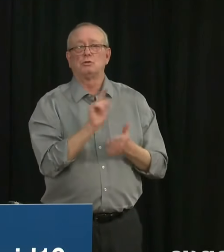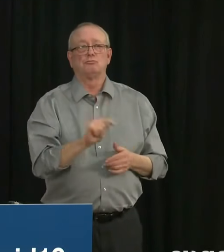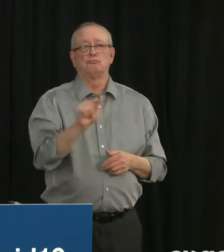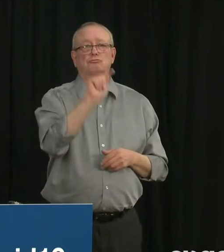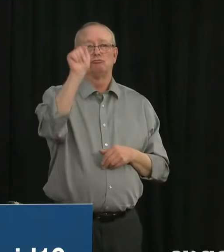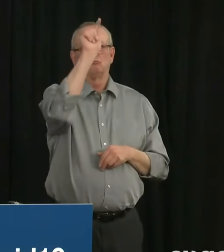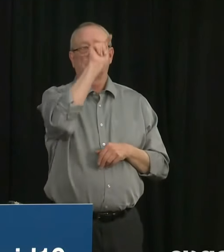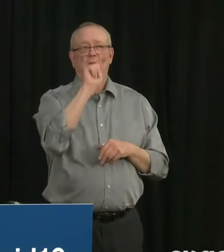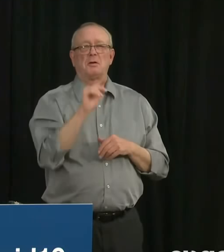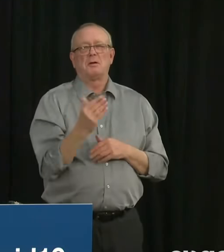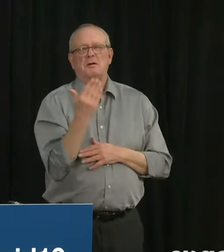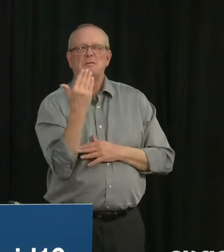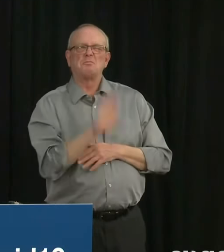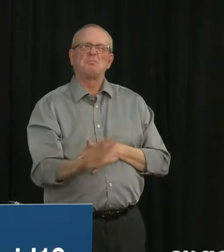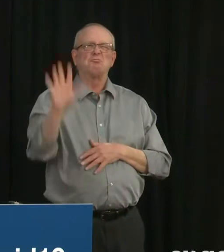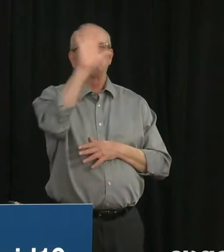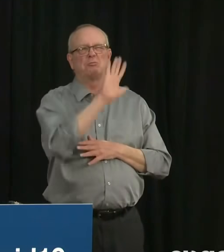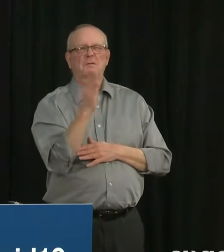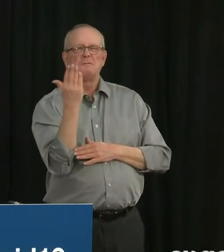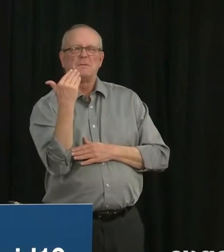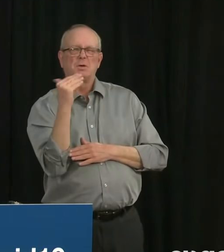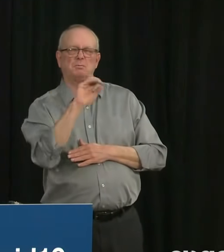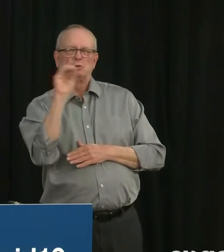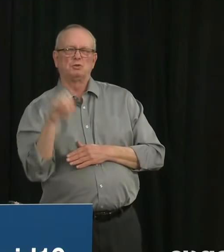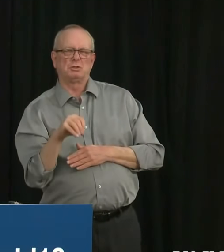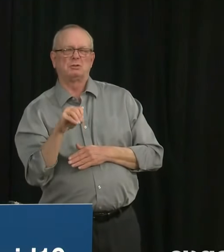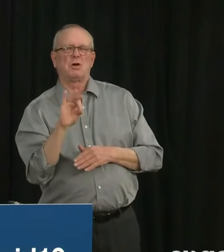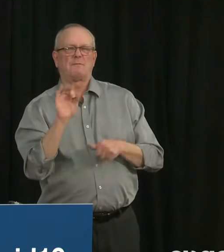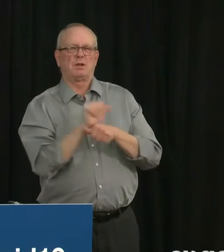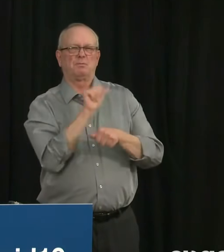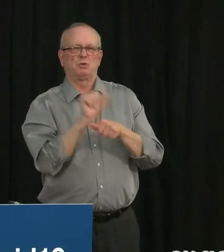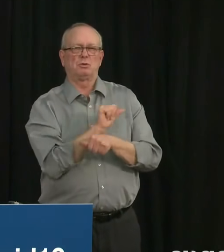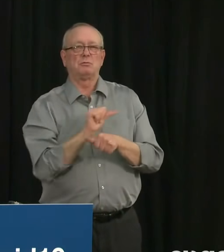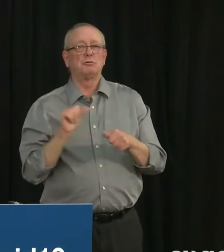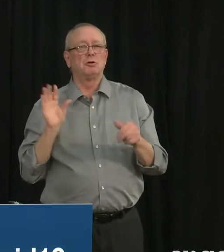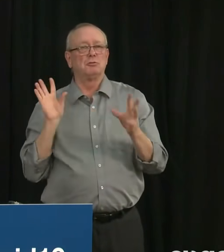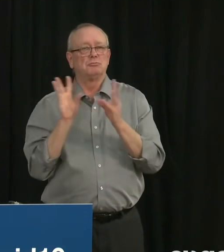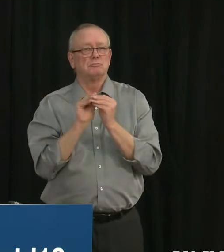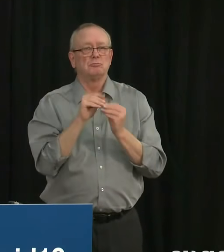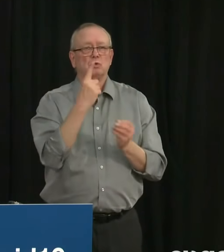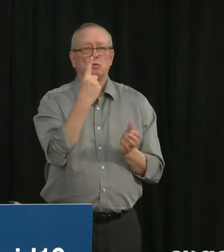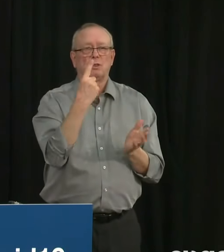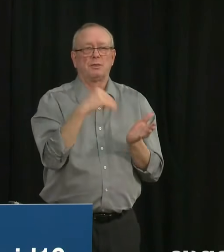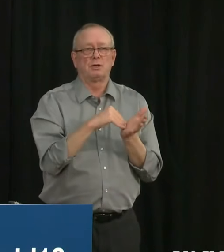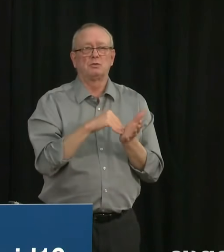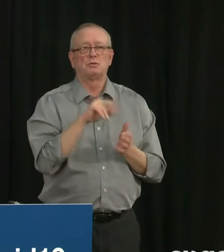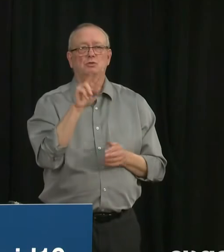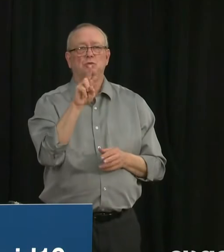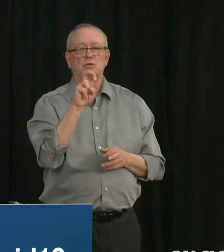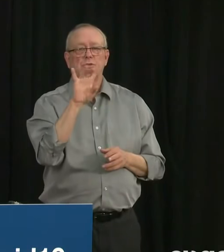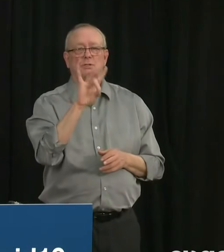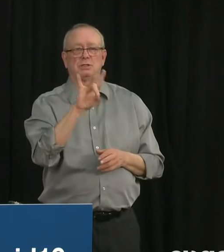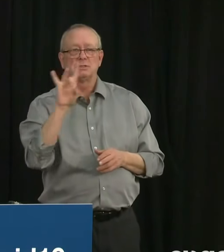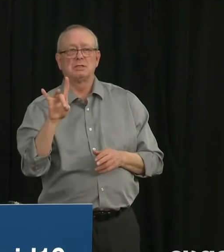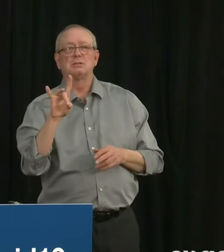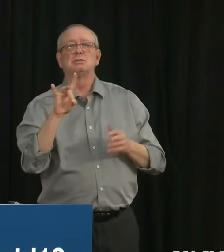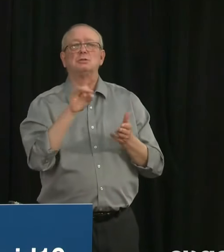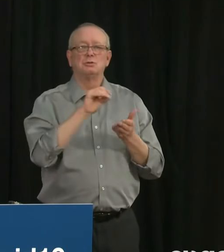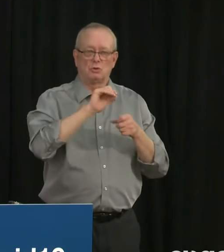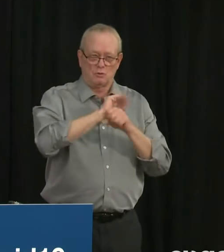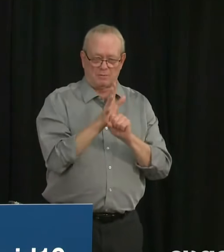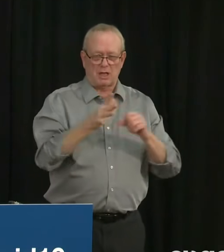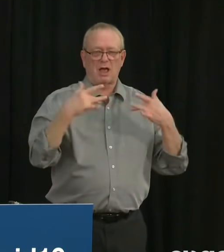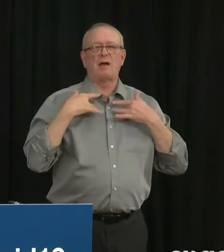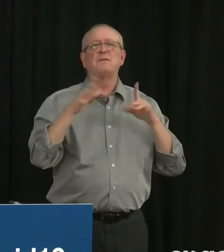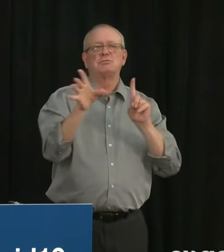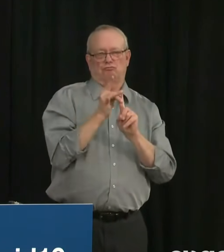in Alberta. Currently, these schools have a combined total of 1,288 active cases. This